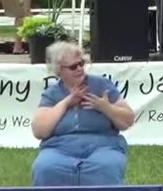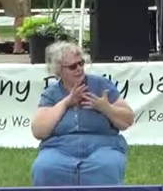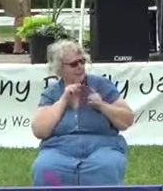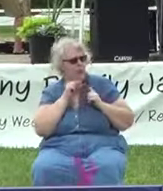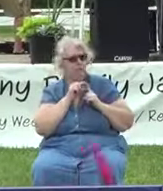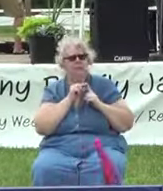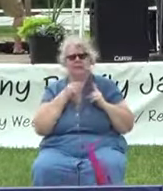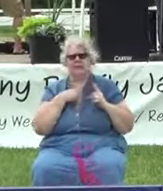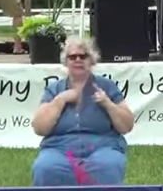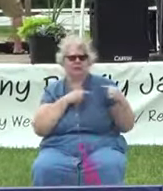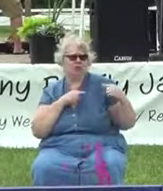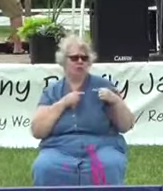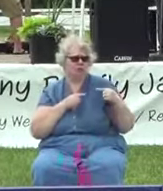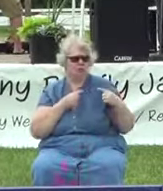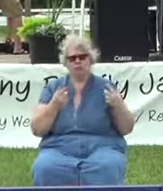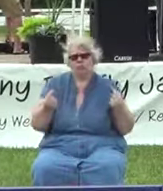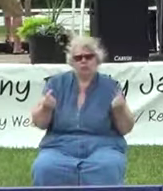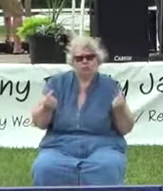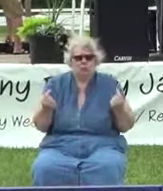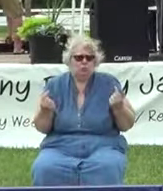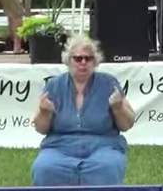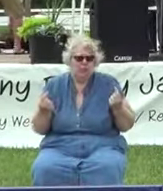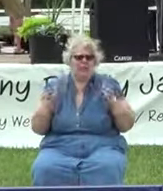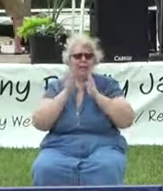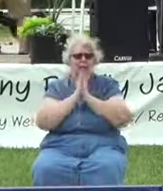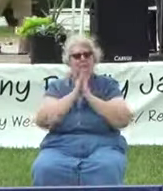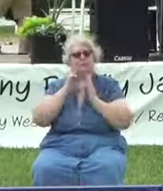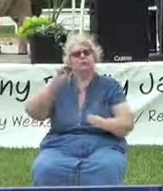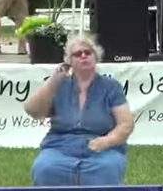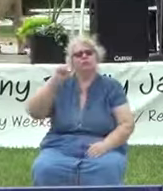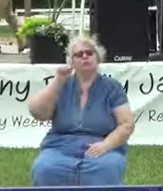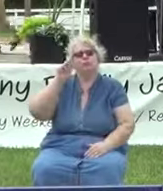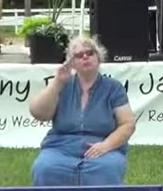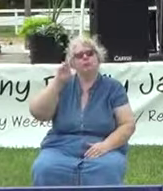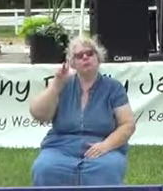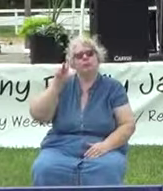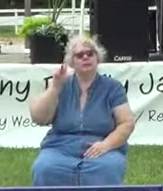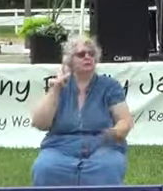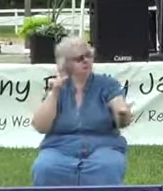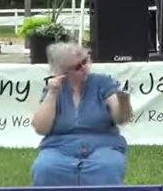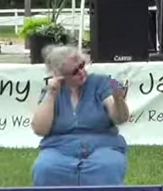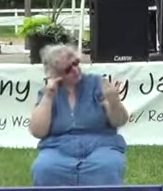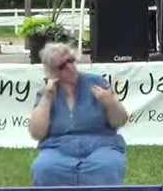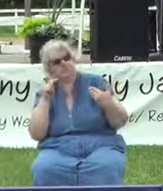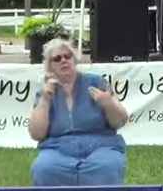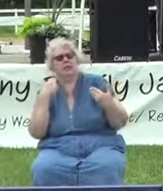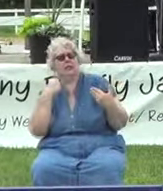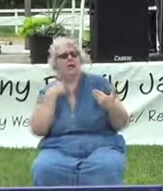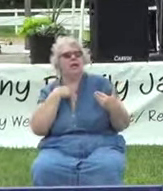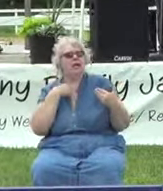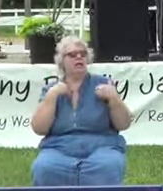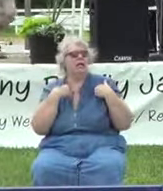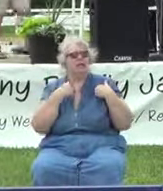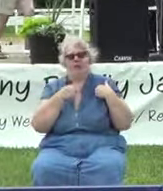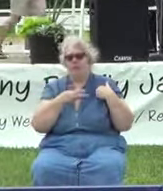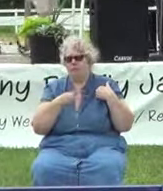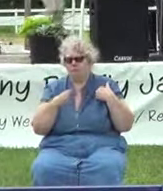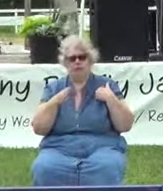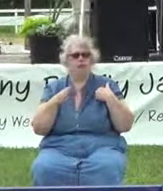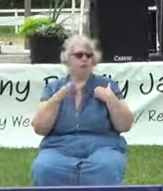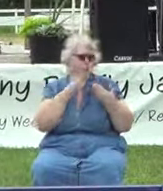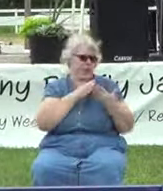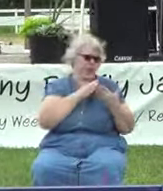what we were going to do today, and I asked Mark to come up here, and I've got a few notes, but we're just going to let the Spirit lead us, and we're